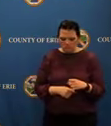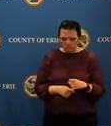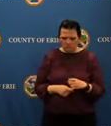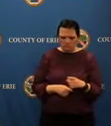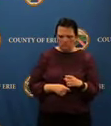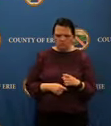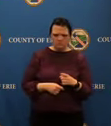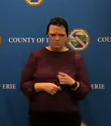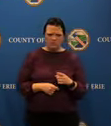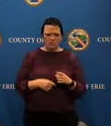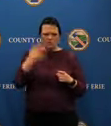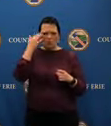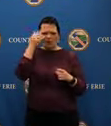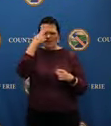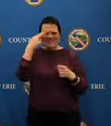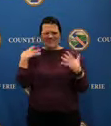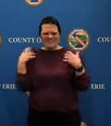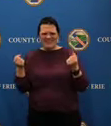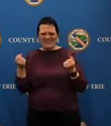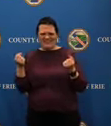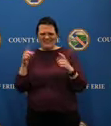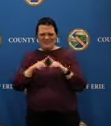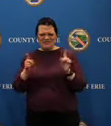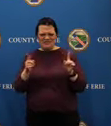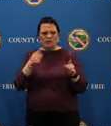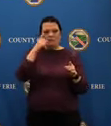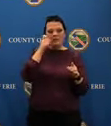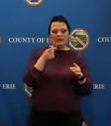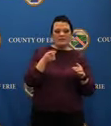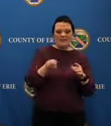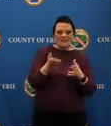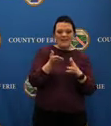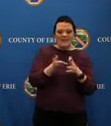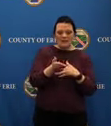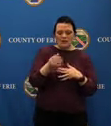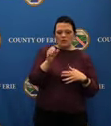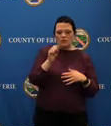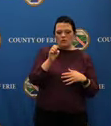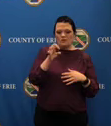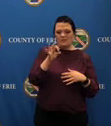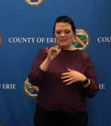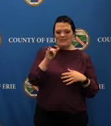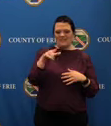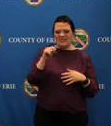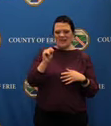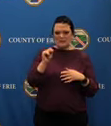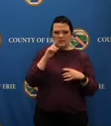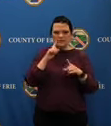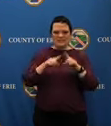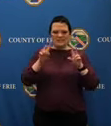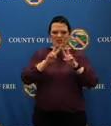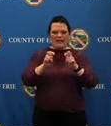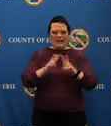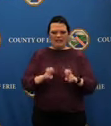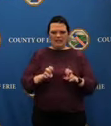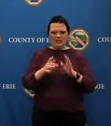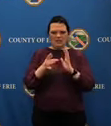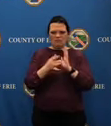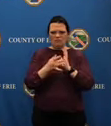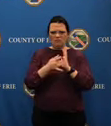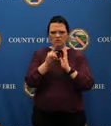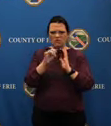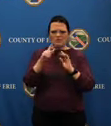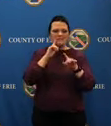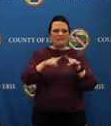from what you guys are doing? They have the test through Cepheid, which uses a different type of analytical tool than we do. Right, it's a